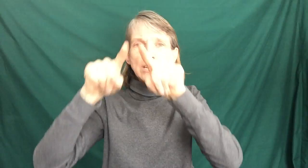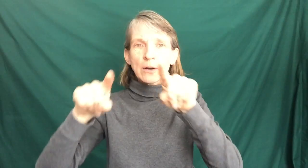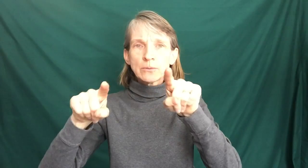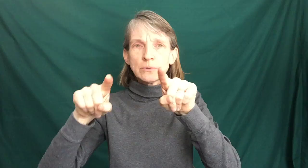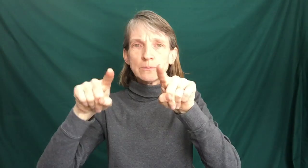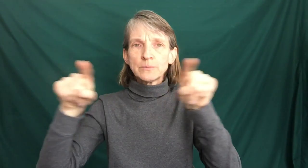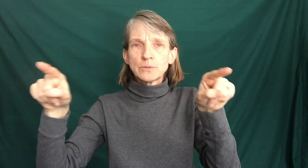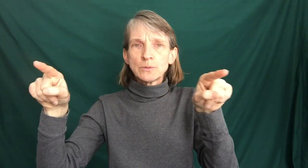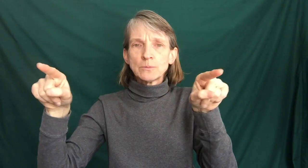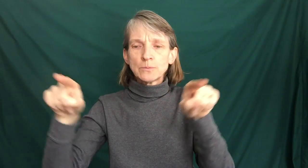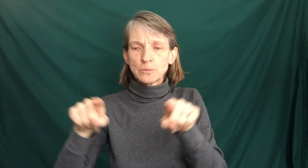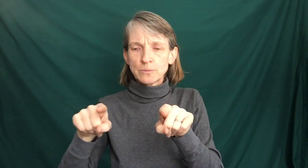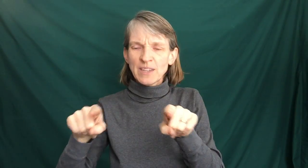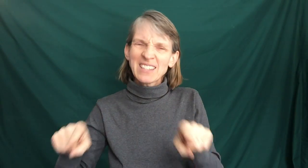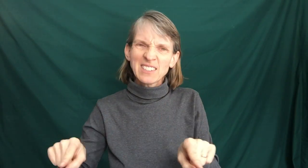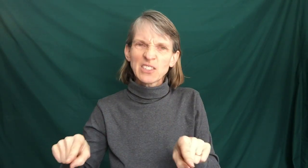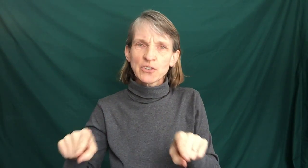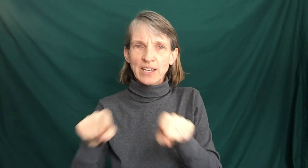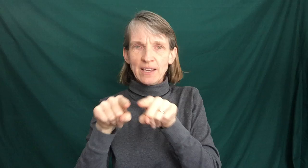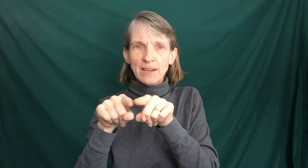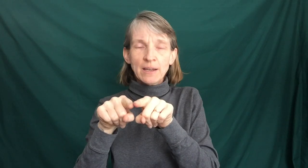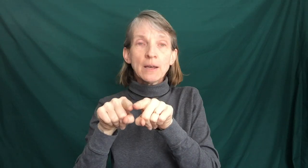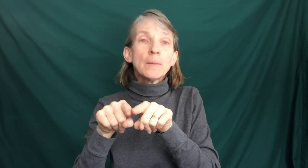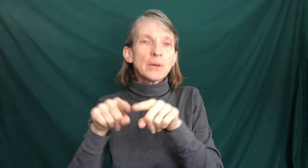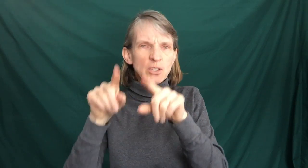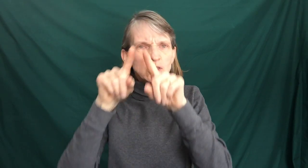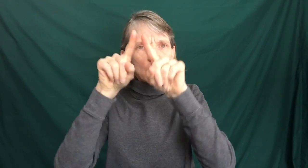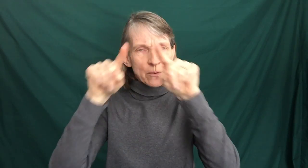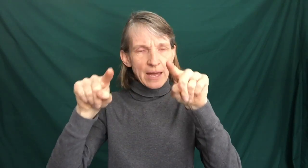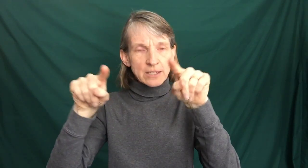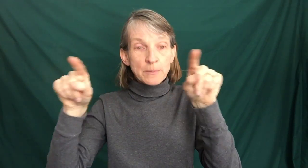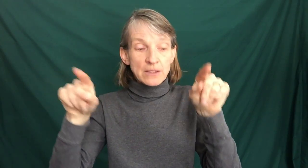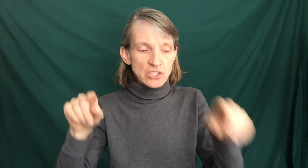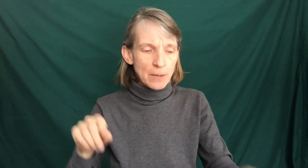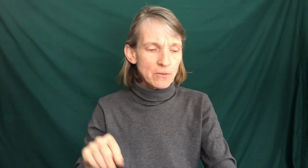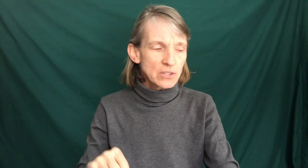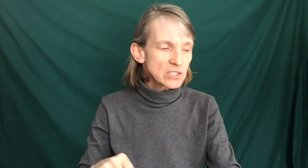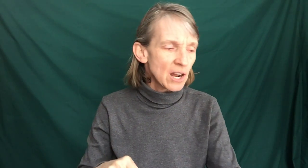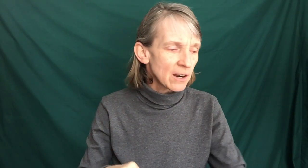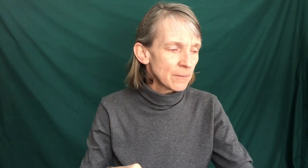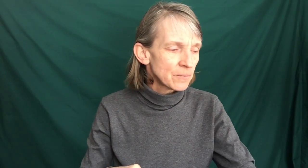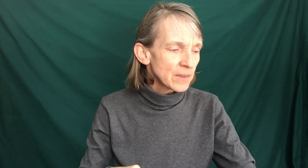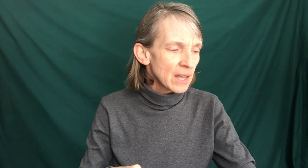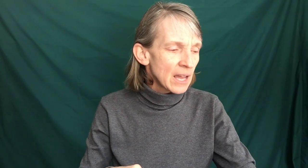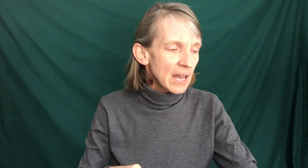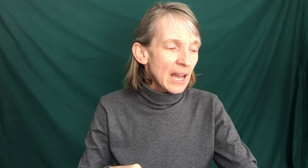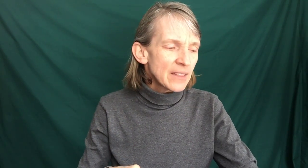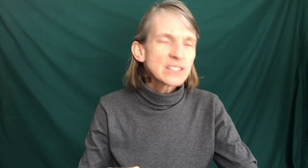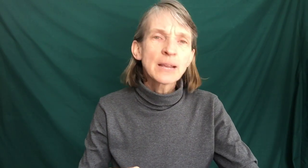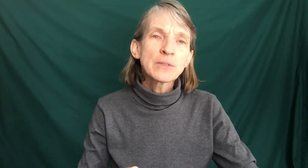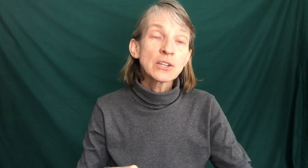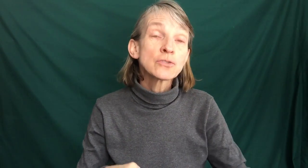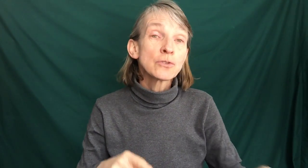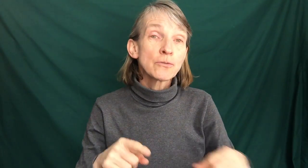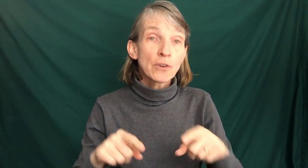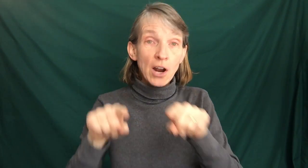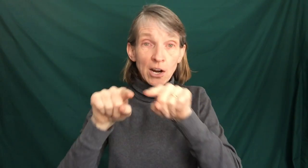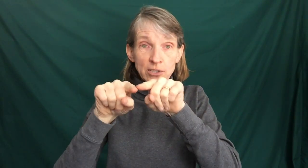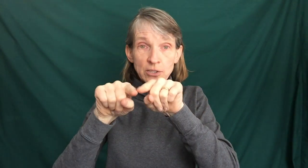star. That's a little tricky, but you could show that as being the shape of the star. And the same thing is true for a heart. You